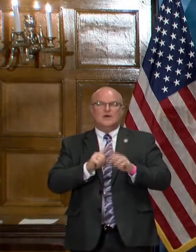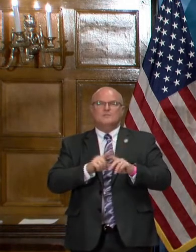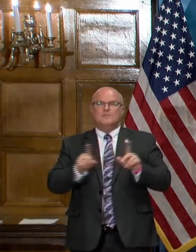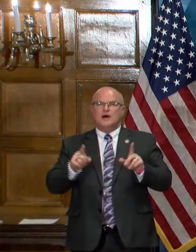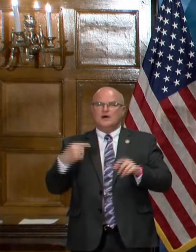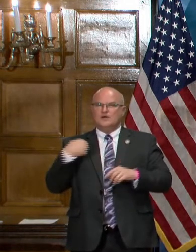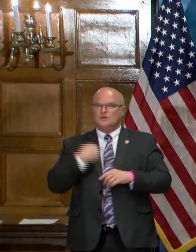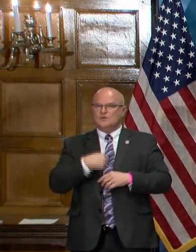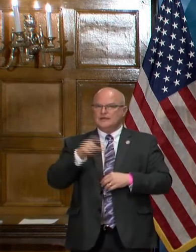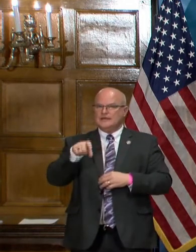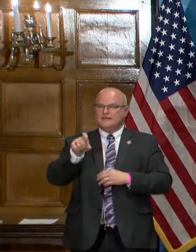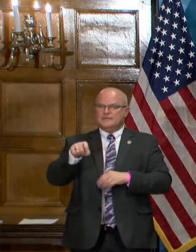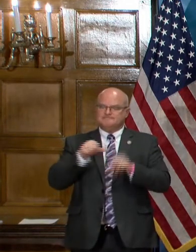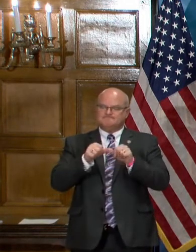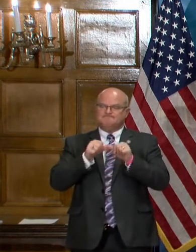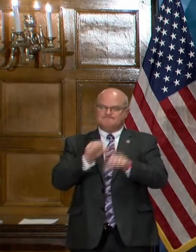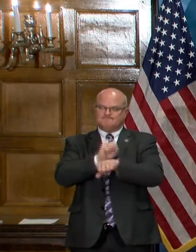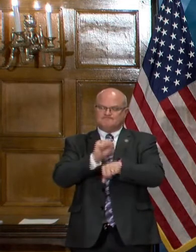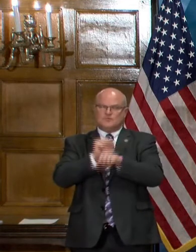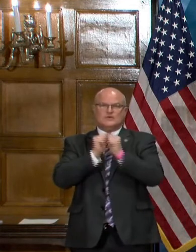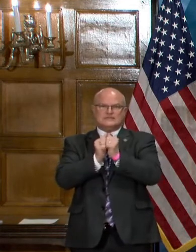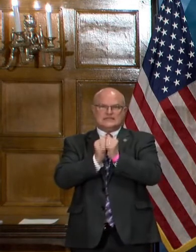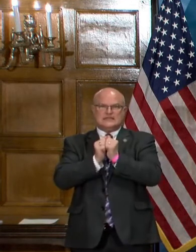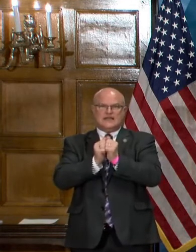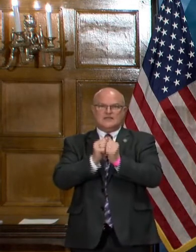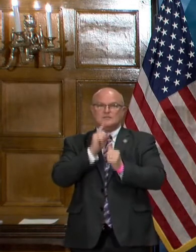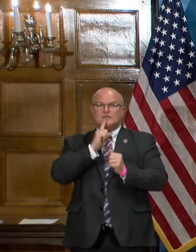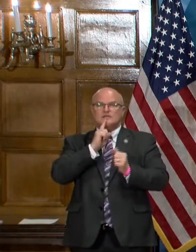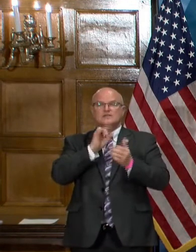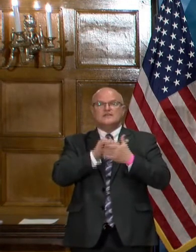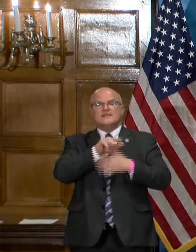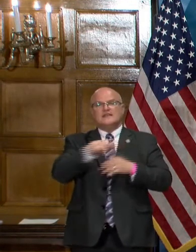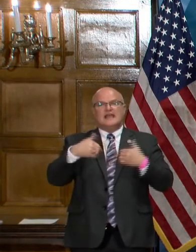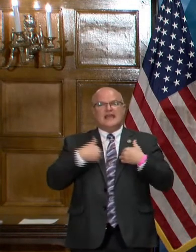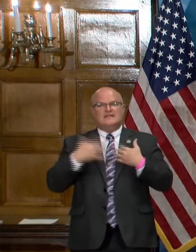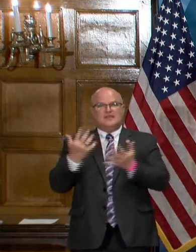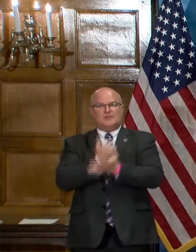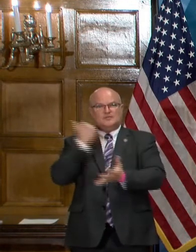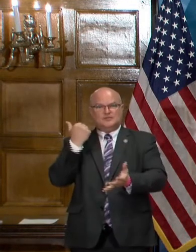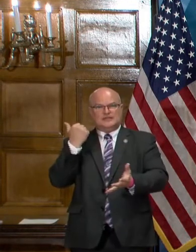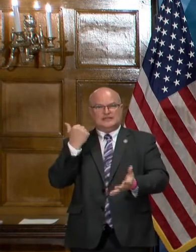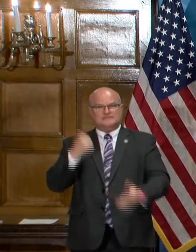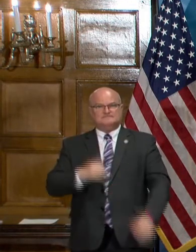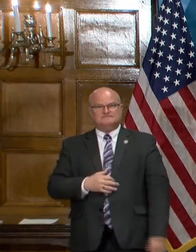got to continue to work together to make sure they have that opportunity.